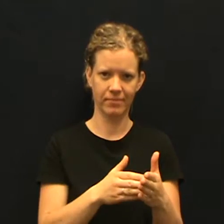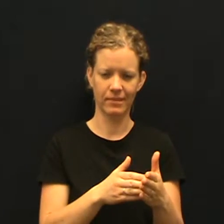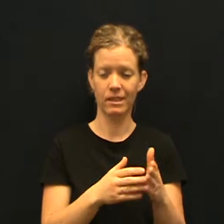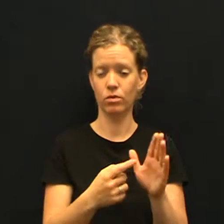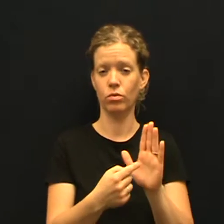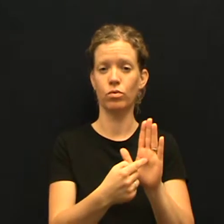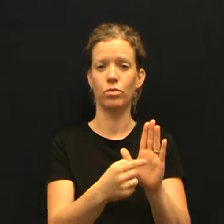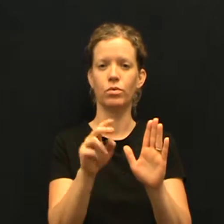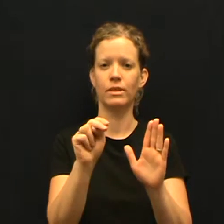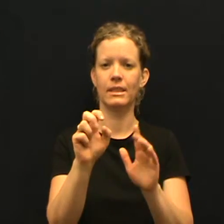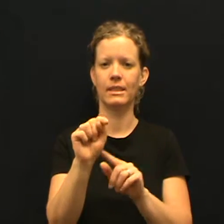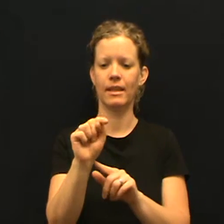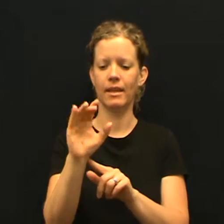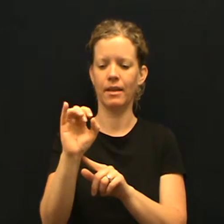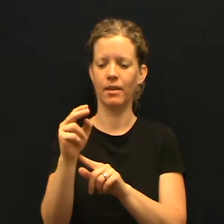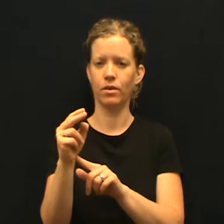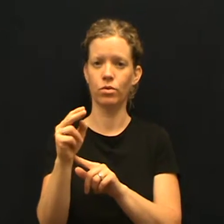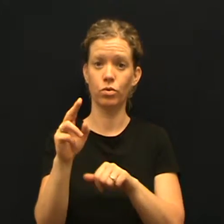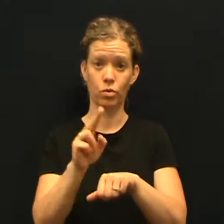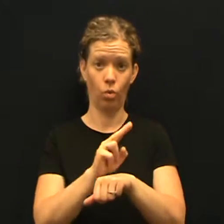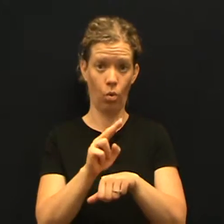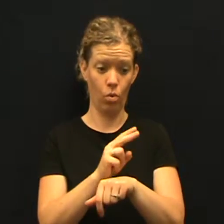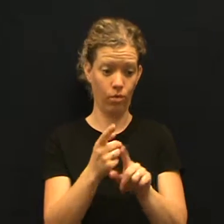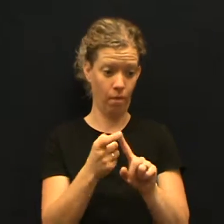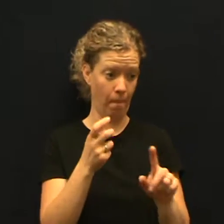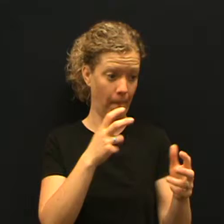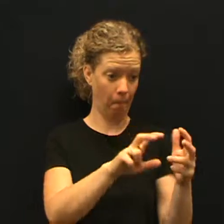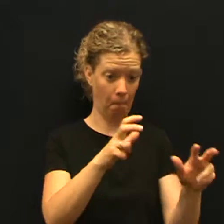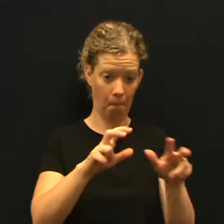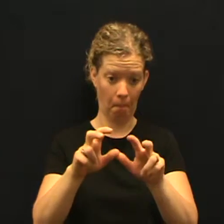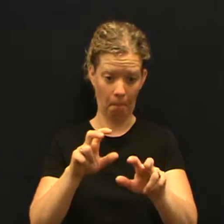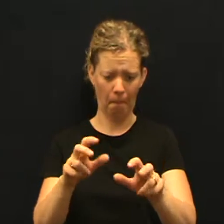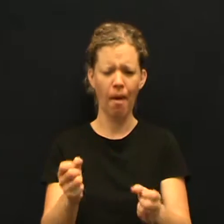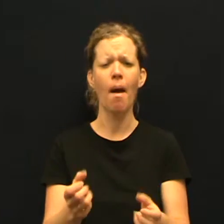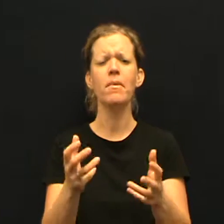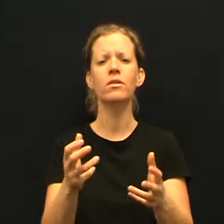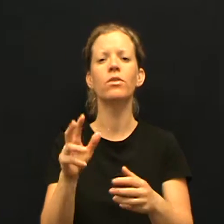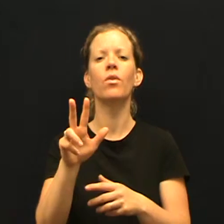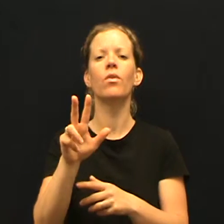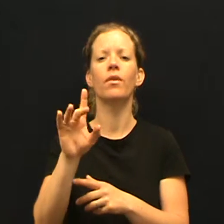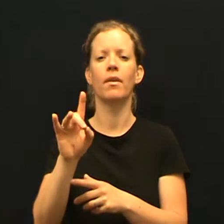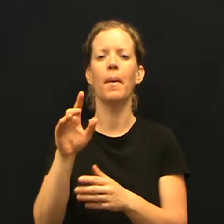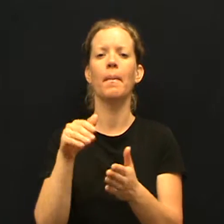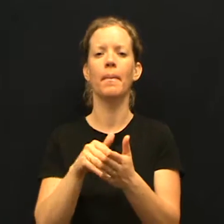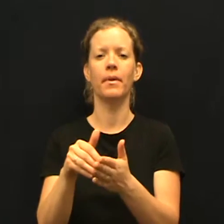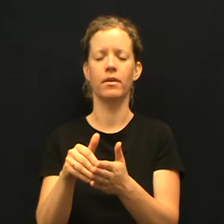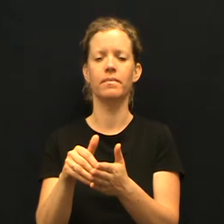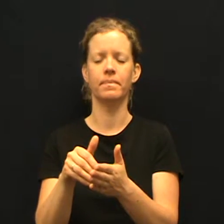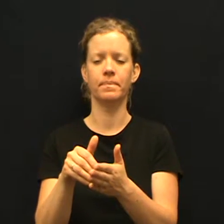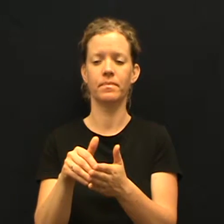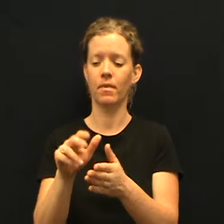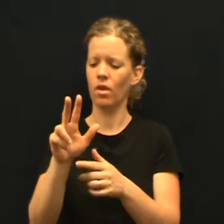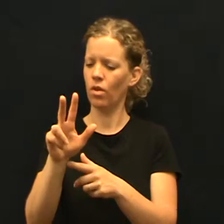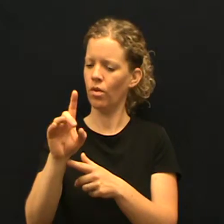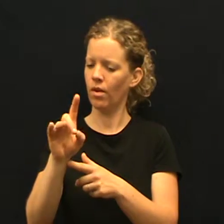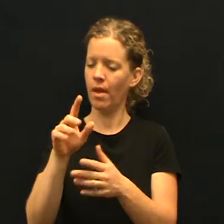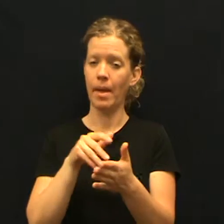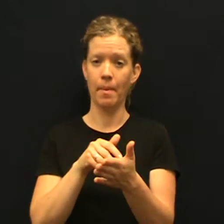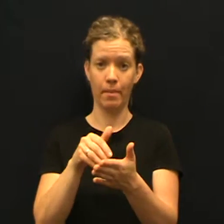net cash used by investing activities was 38 million. That 38 million is attributable to the